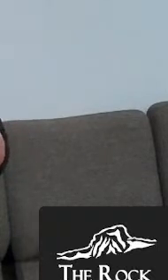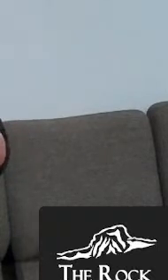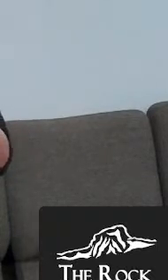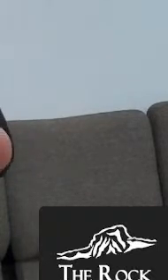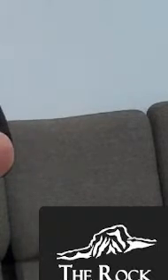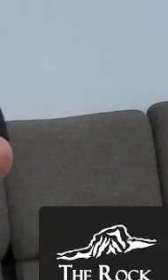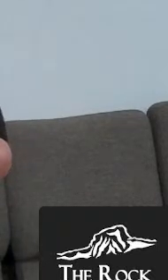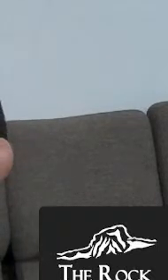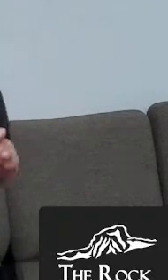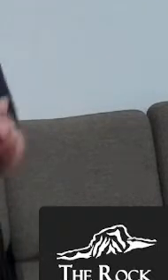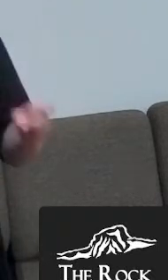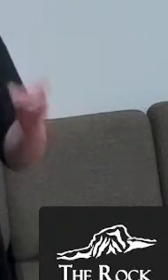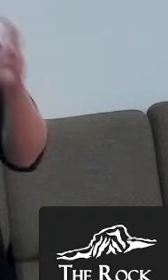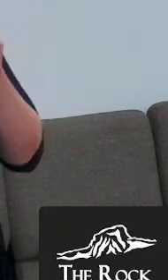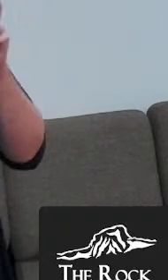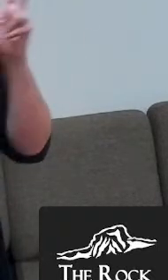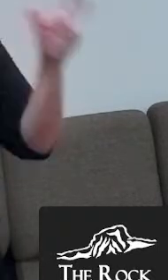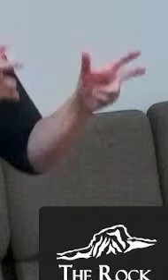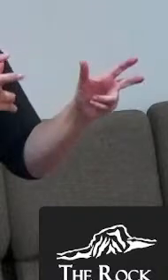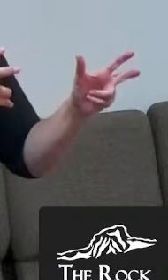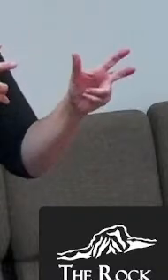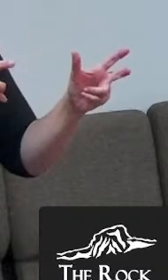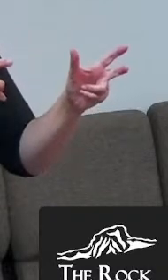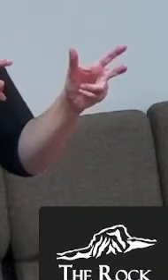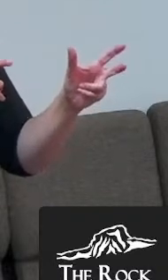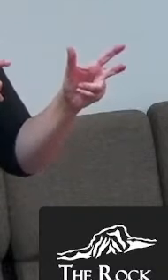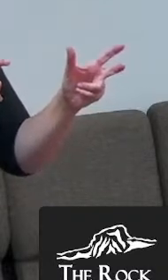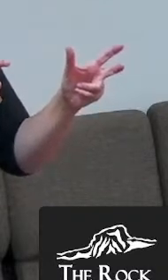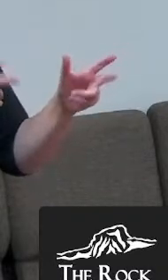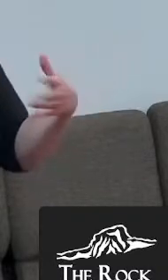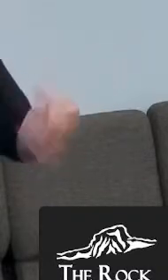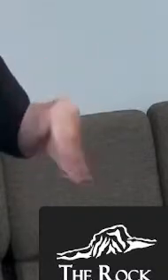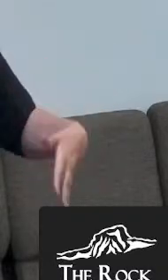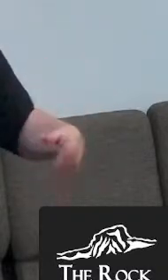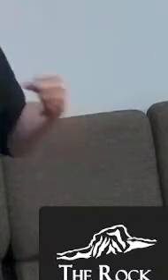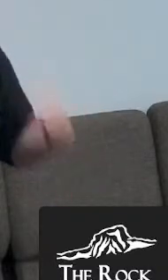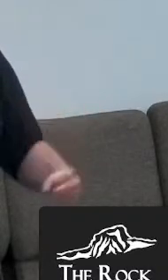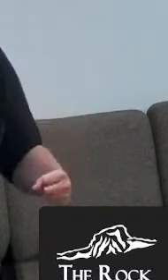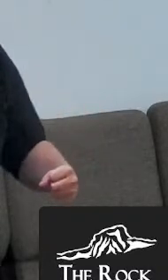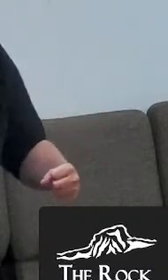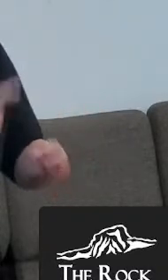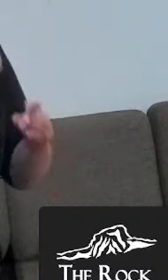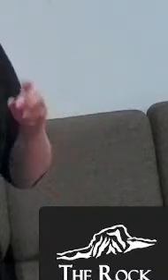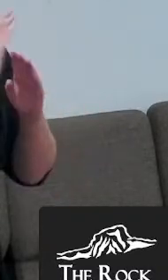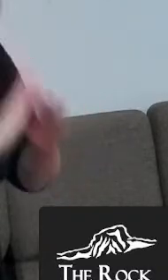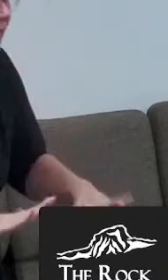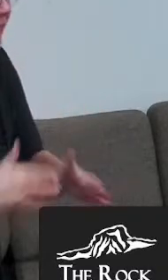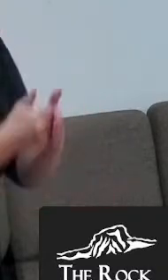What gave their shout integrity at the end was their silence preceding it.